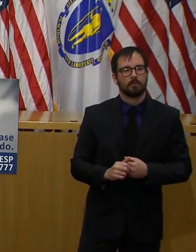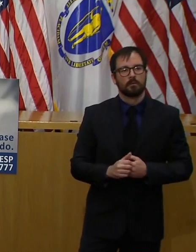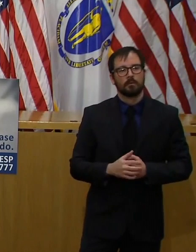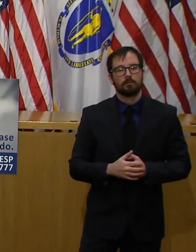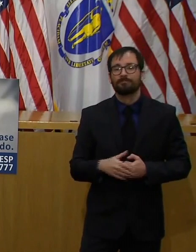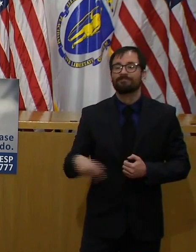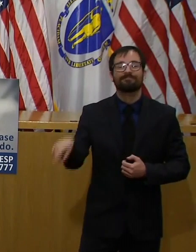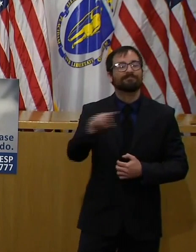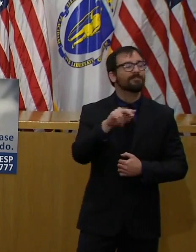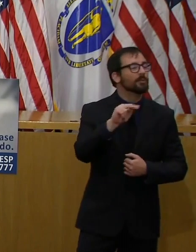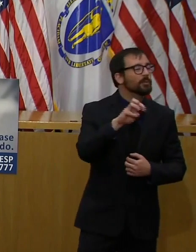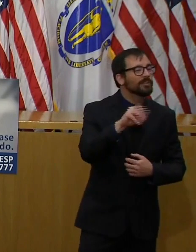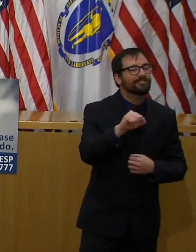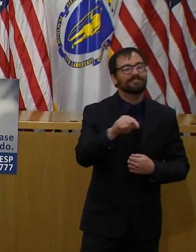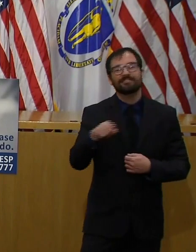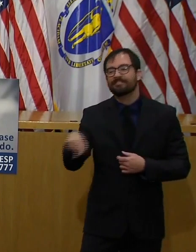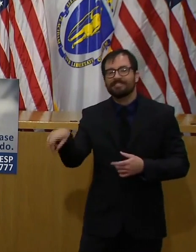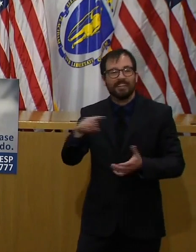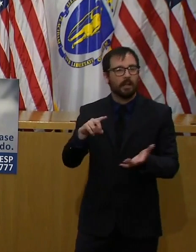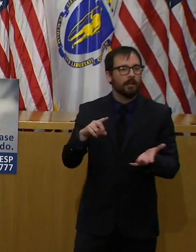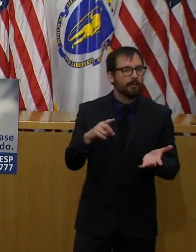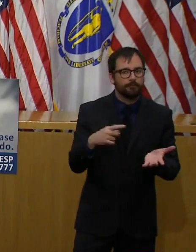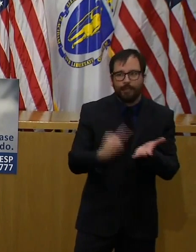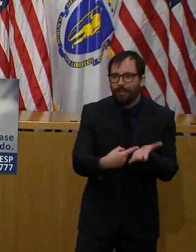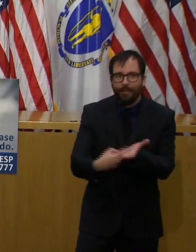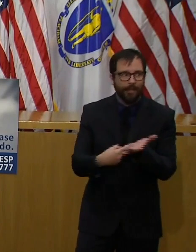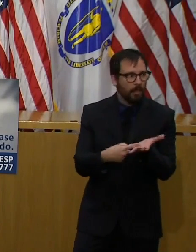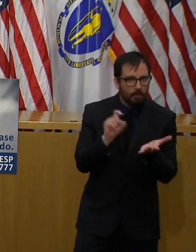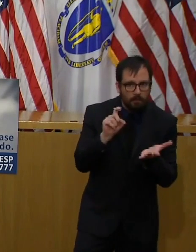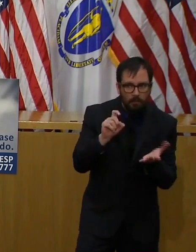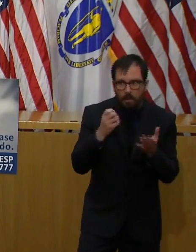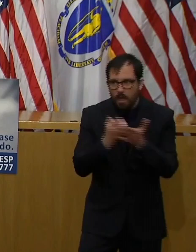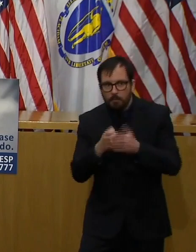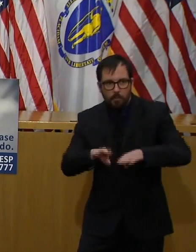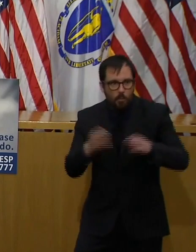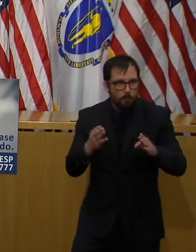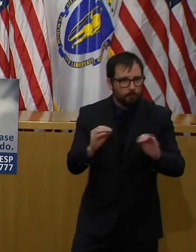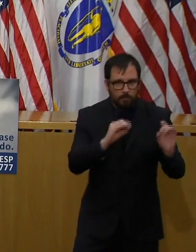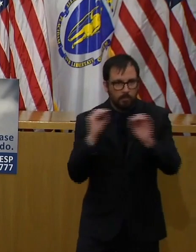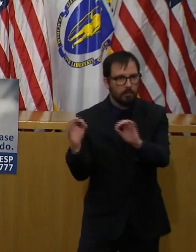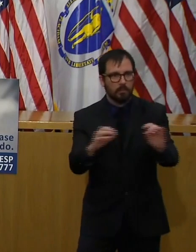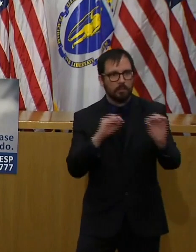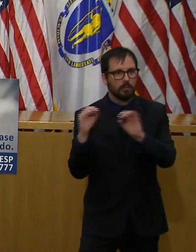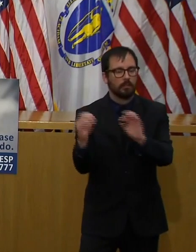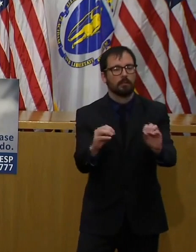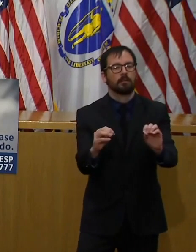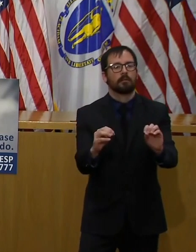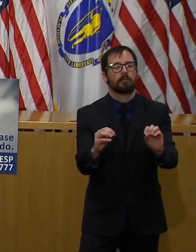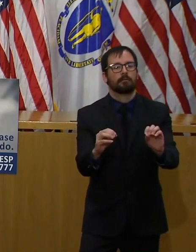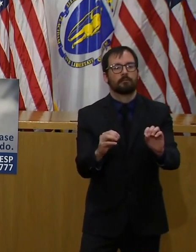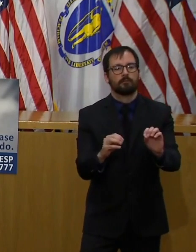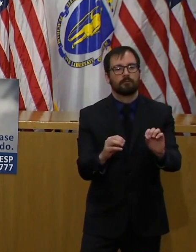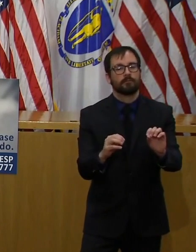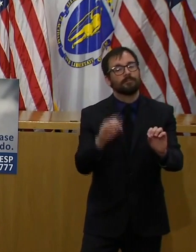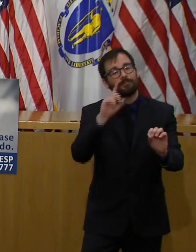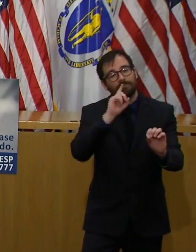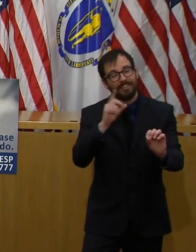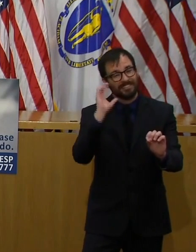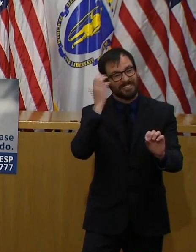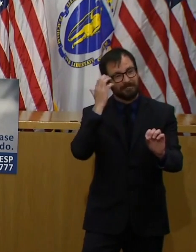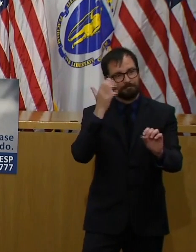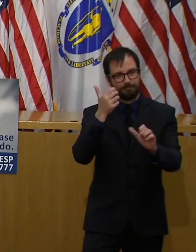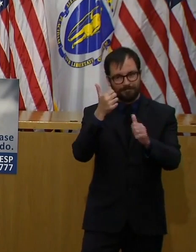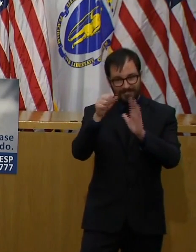something that respects the fact that different states are in different places with regard to where they are, and that there needs to be a pretty ambitious and